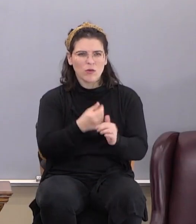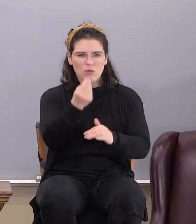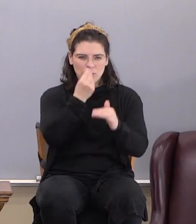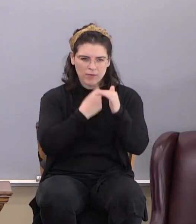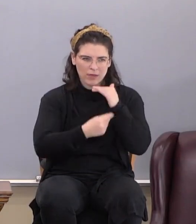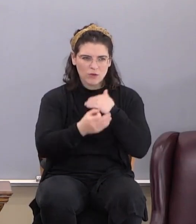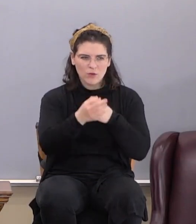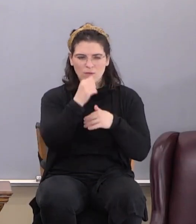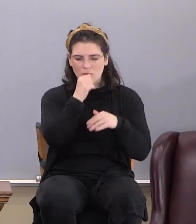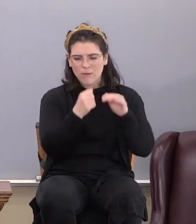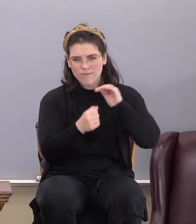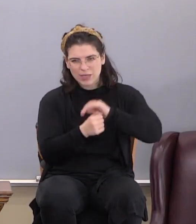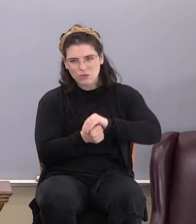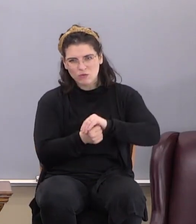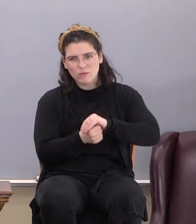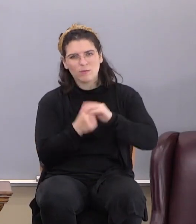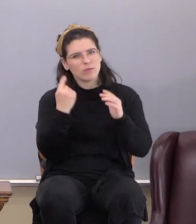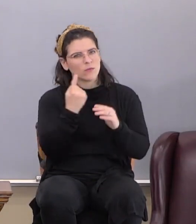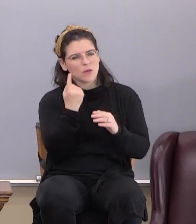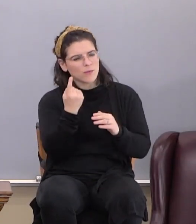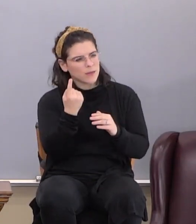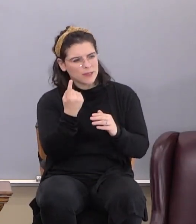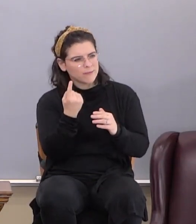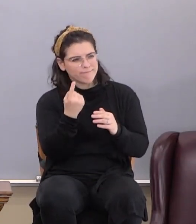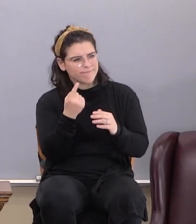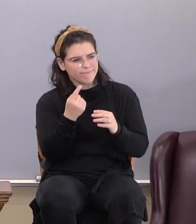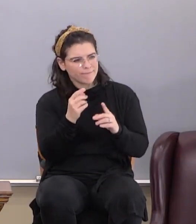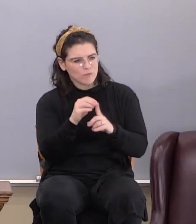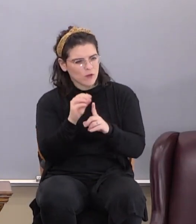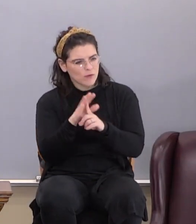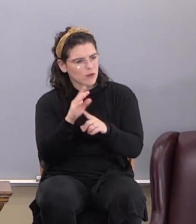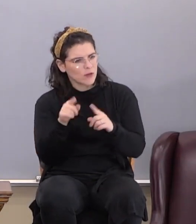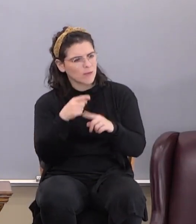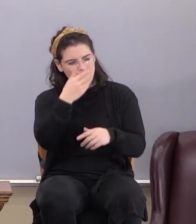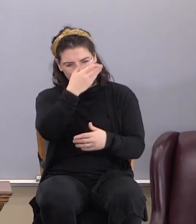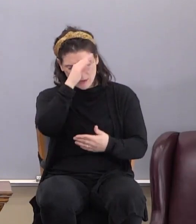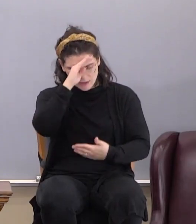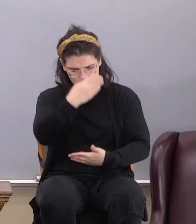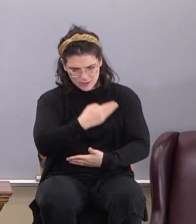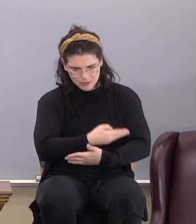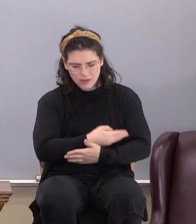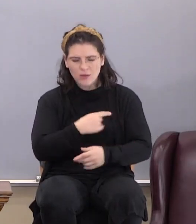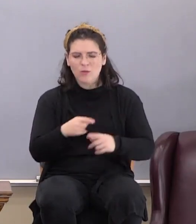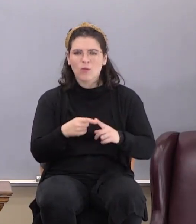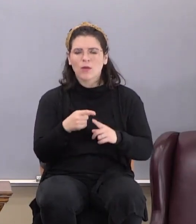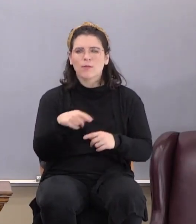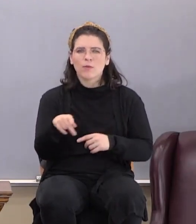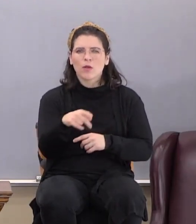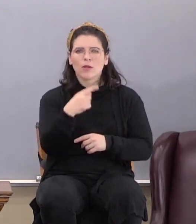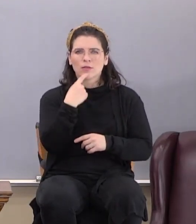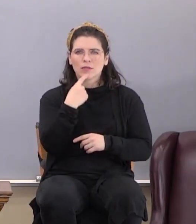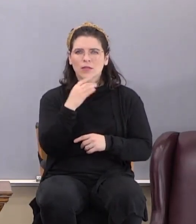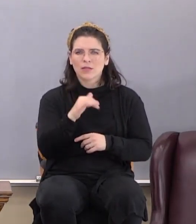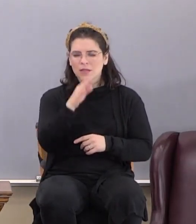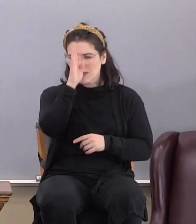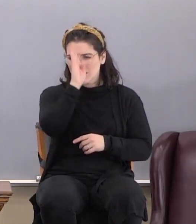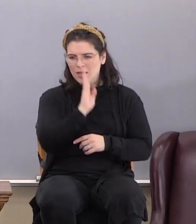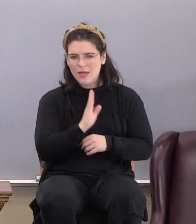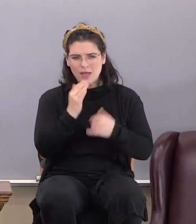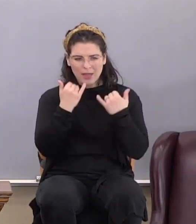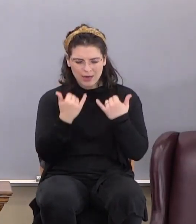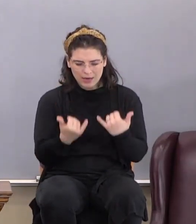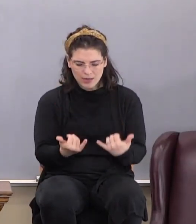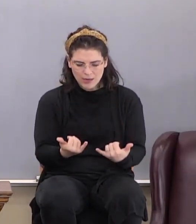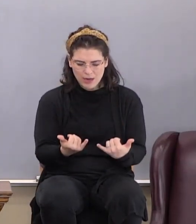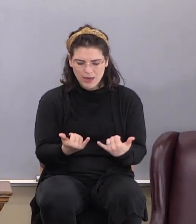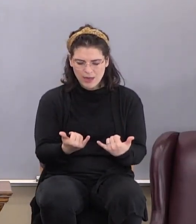mystery, there's something revealed about the Son. When Paul says that God today,